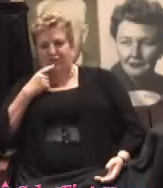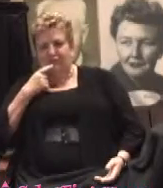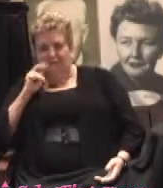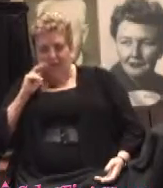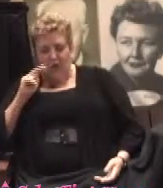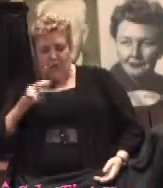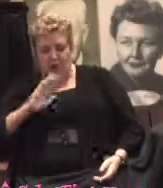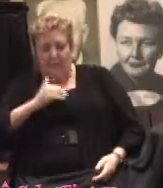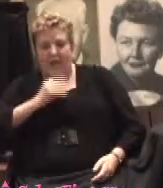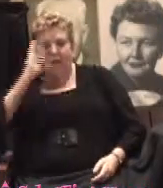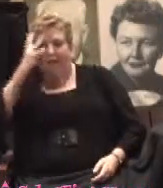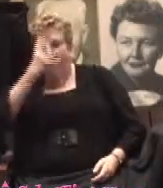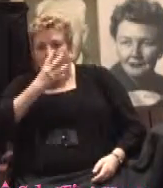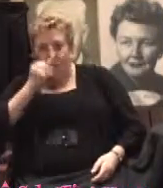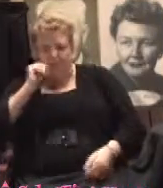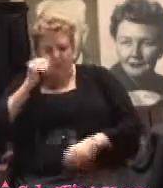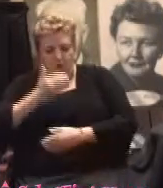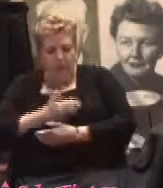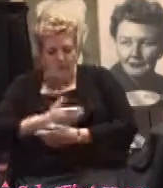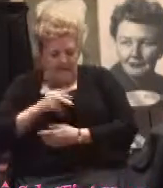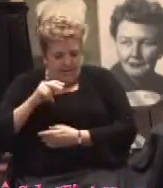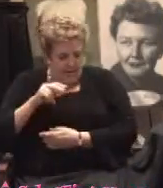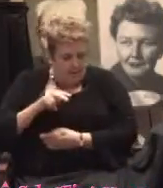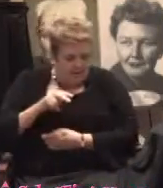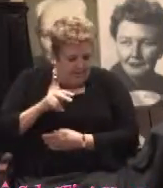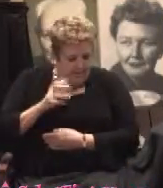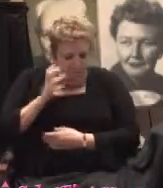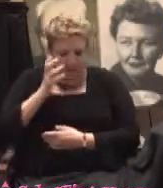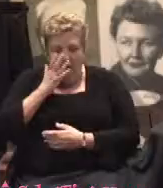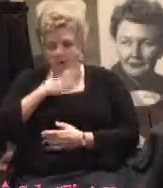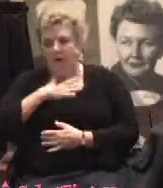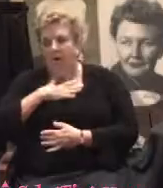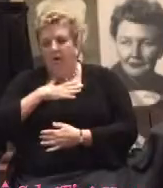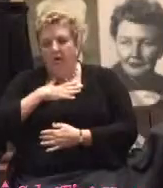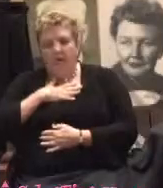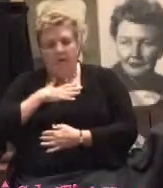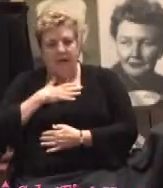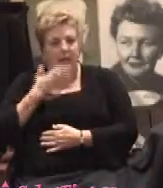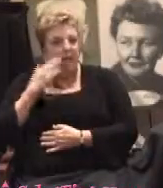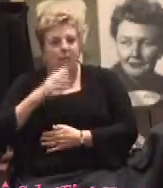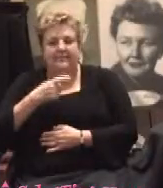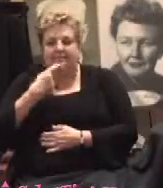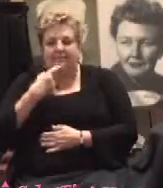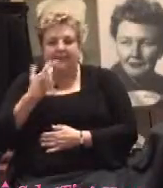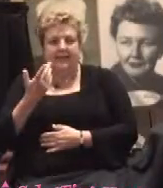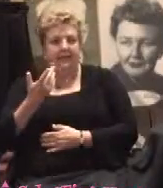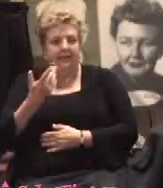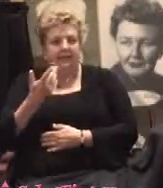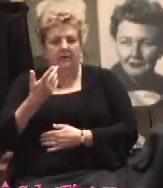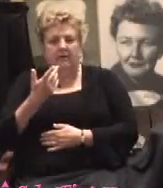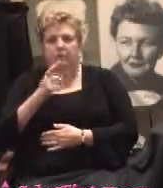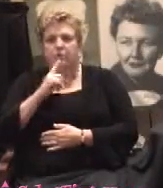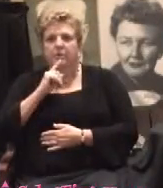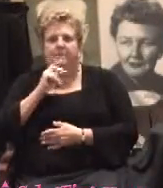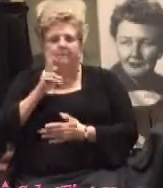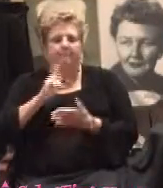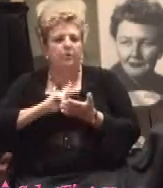little girl in my arms and I looked at her and she was, I don't know what to say. She was purity. She was